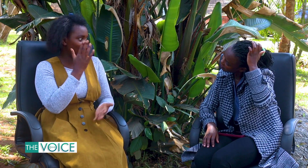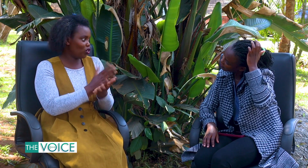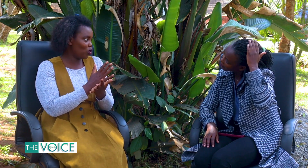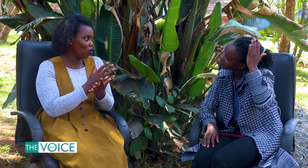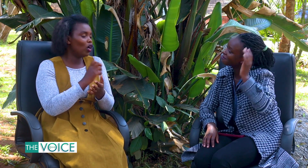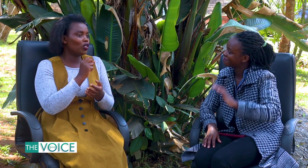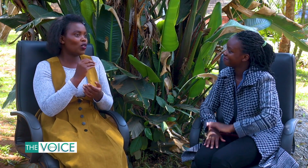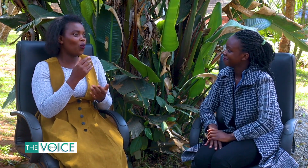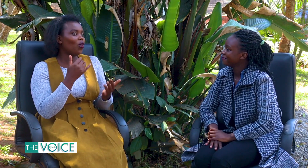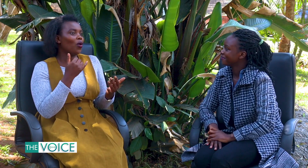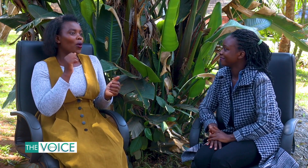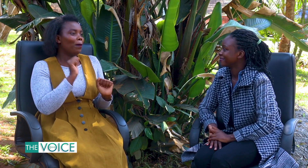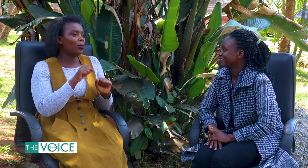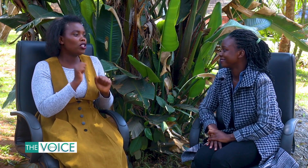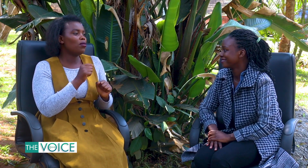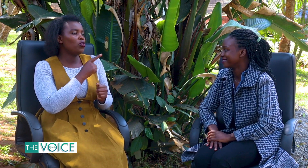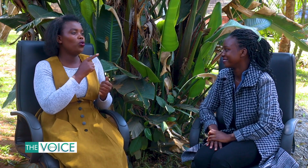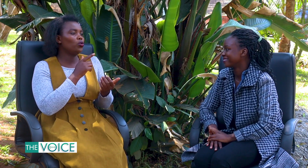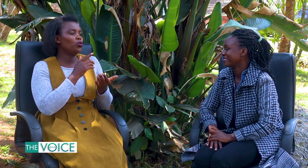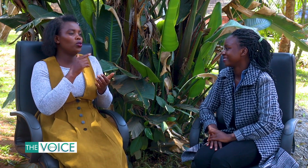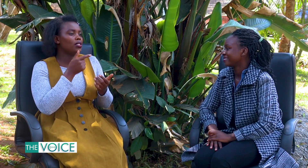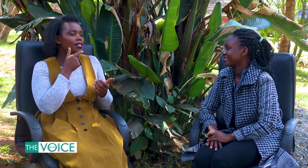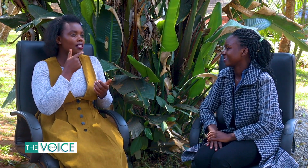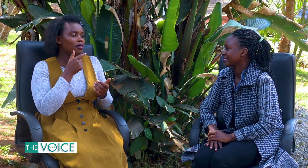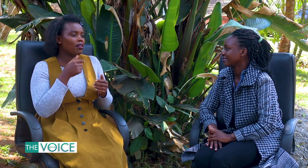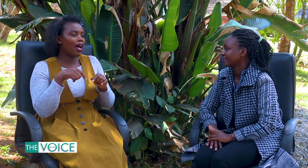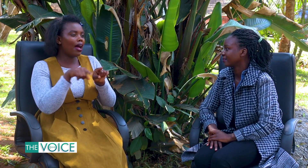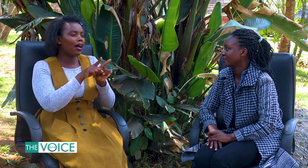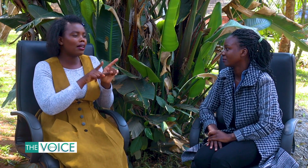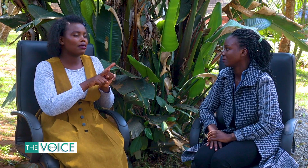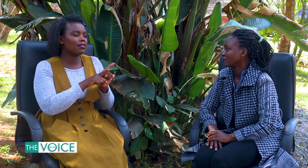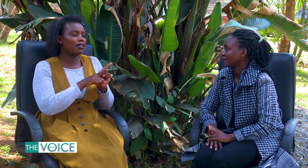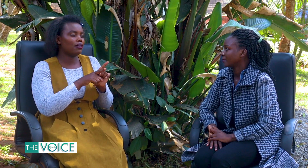Deaf. You also mentioned about